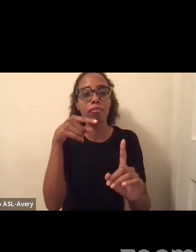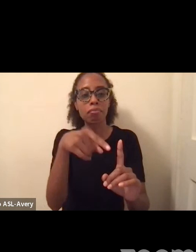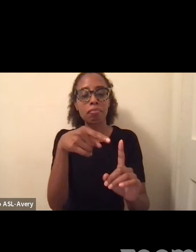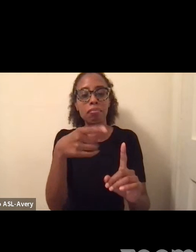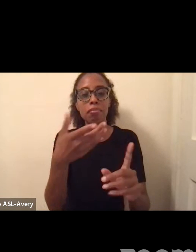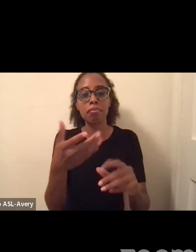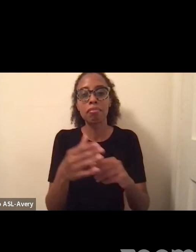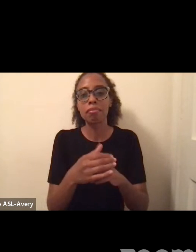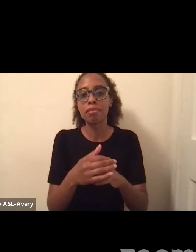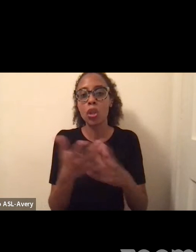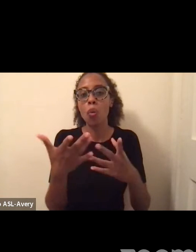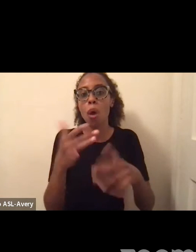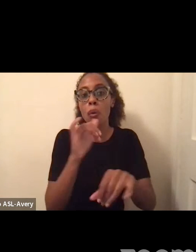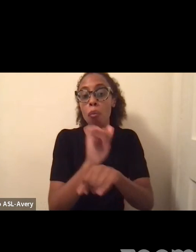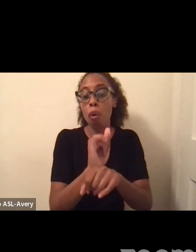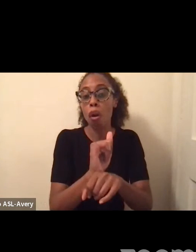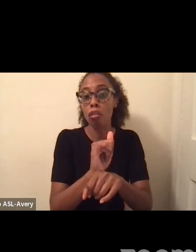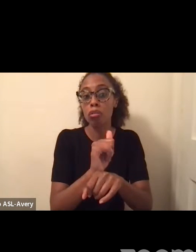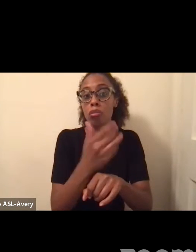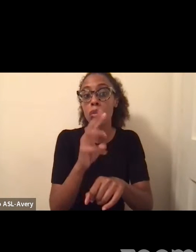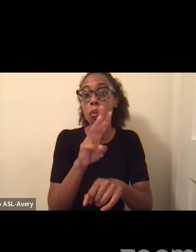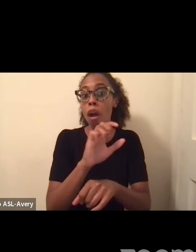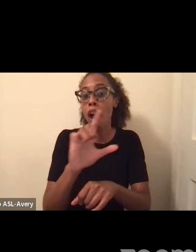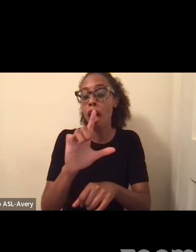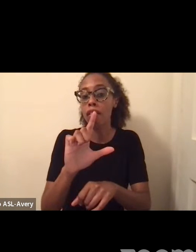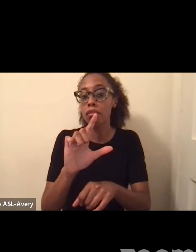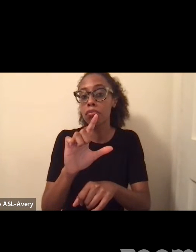What worked well?